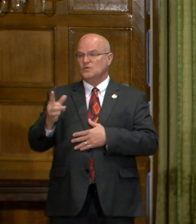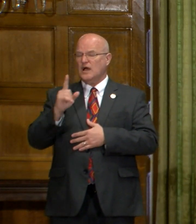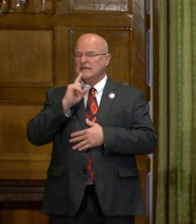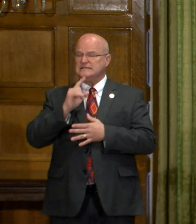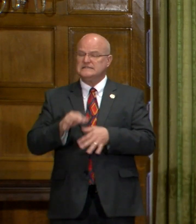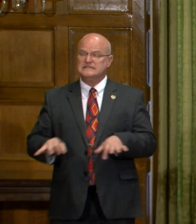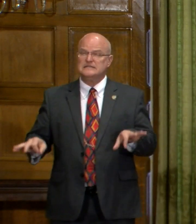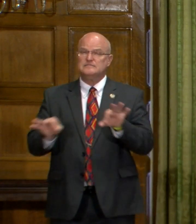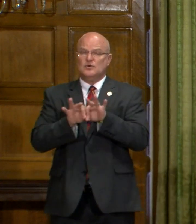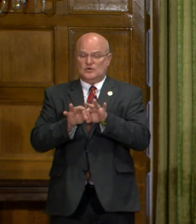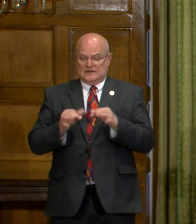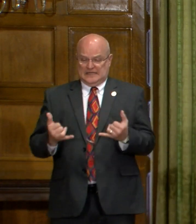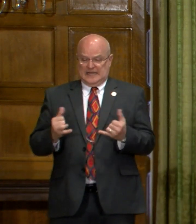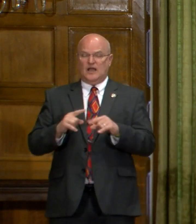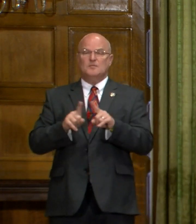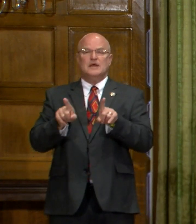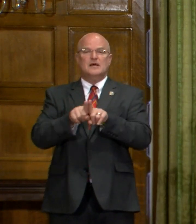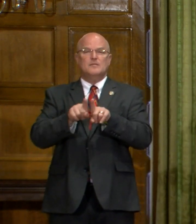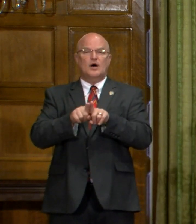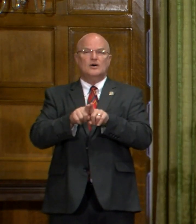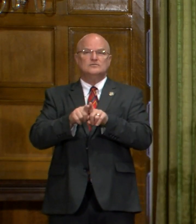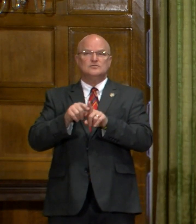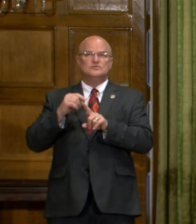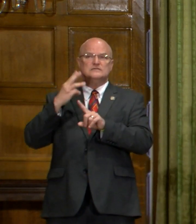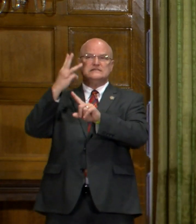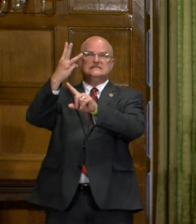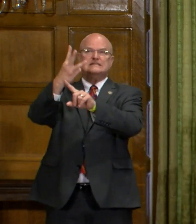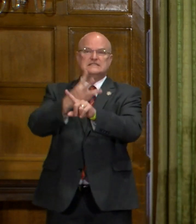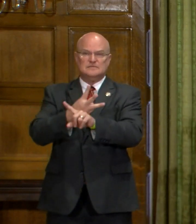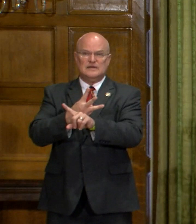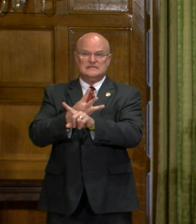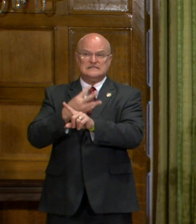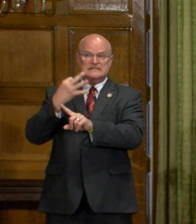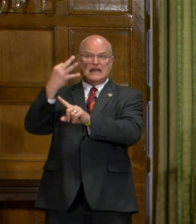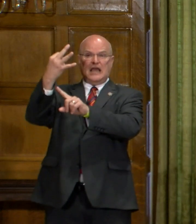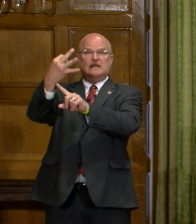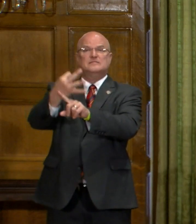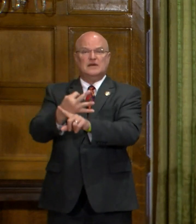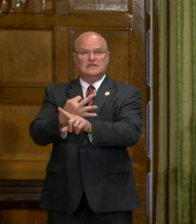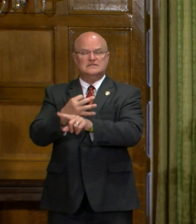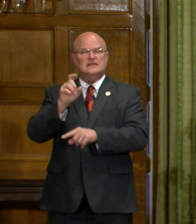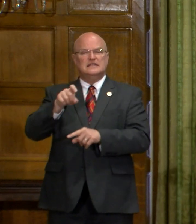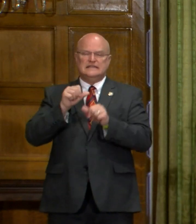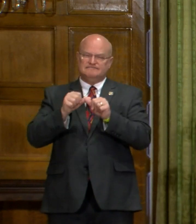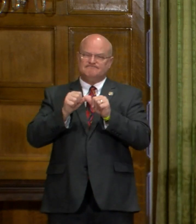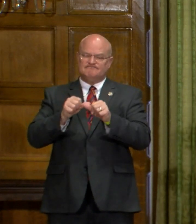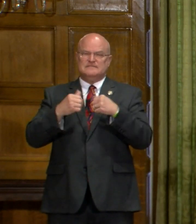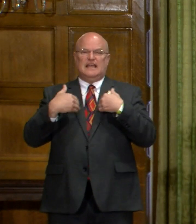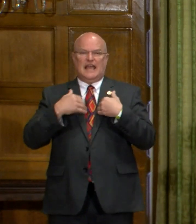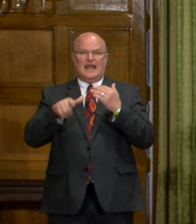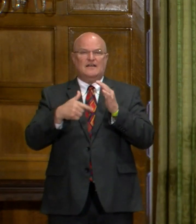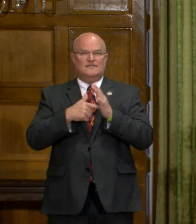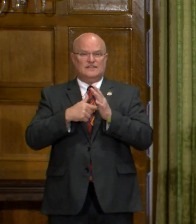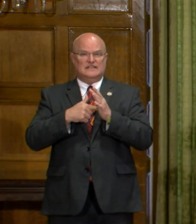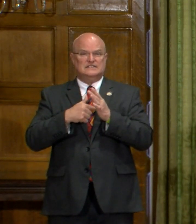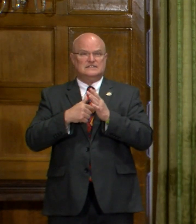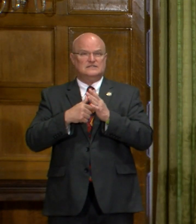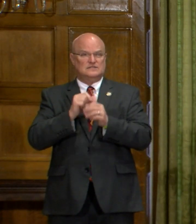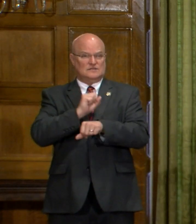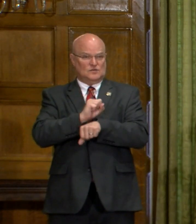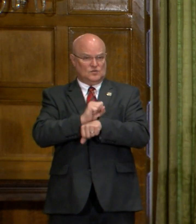it is important for now, but I'm also looking 6 months from now and 9 months from now. We need to continue to have this